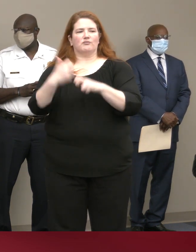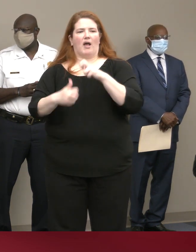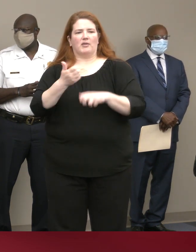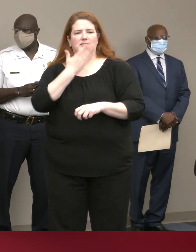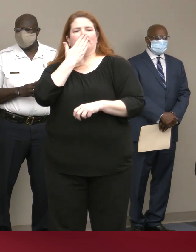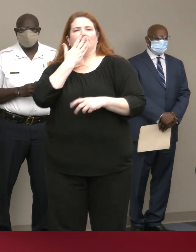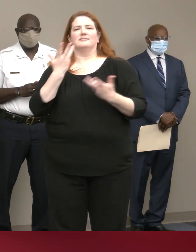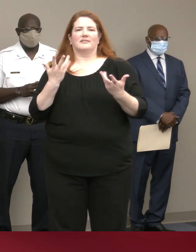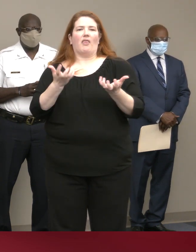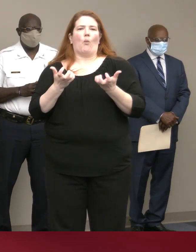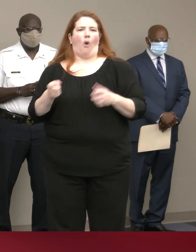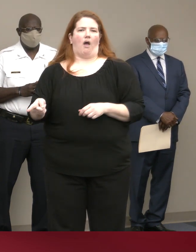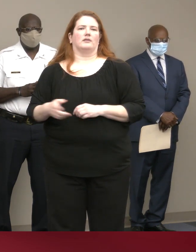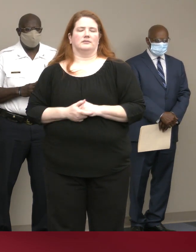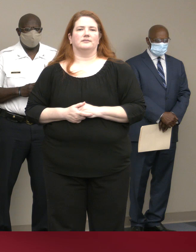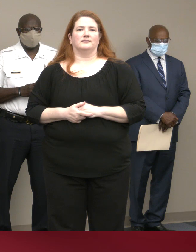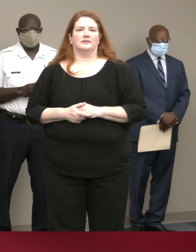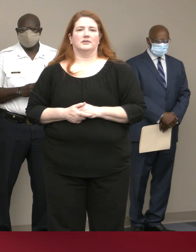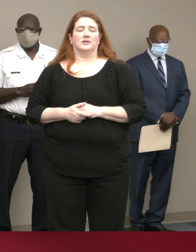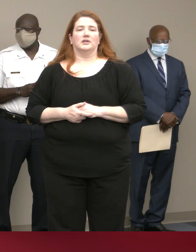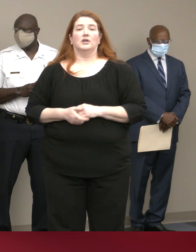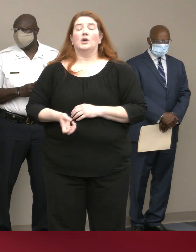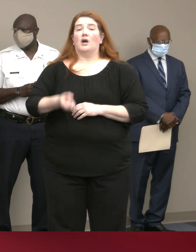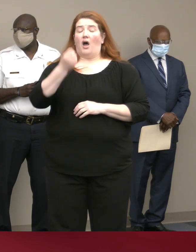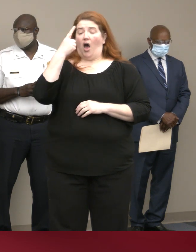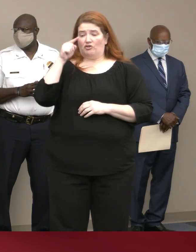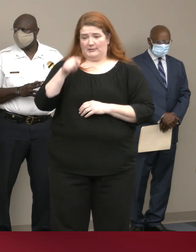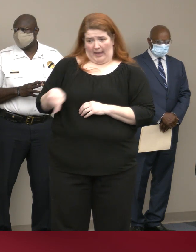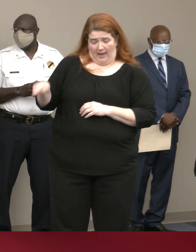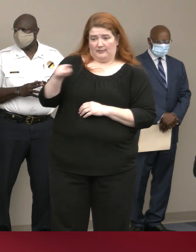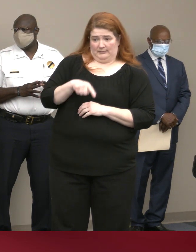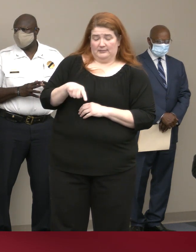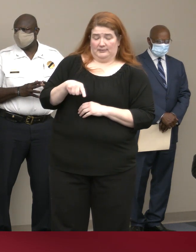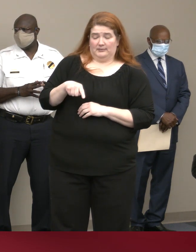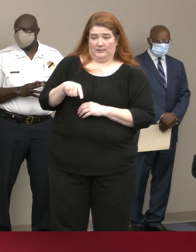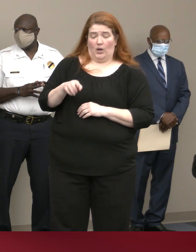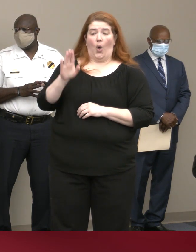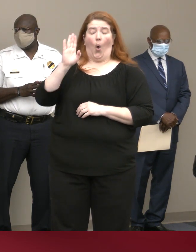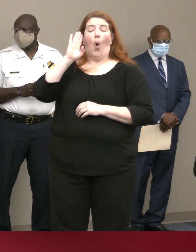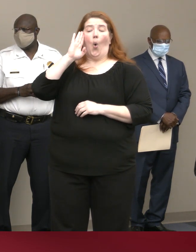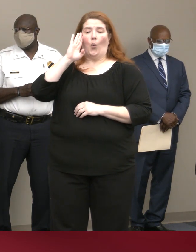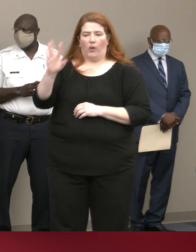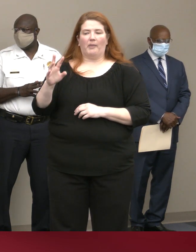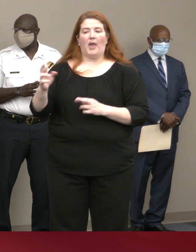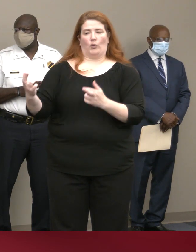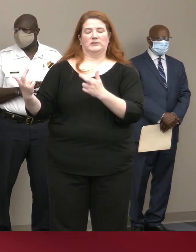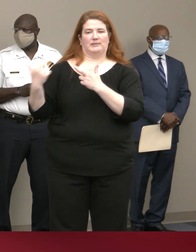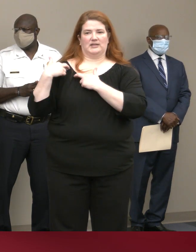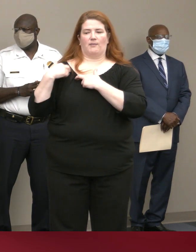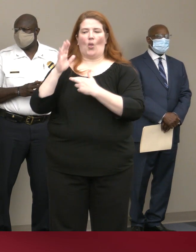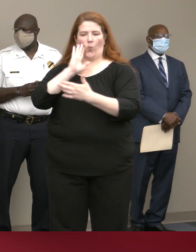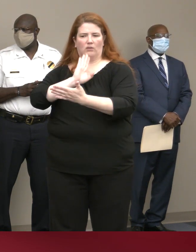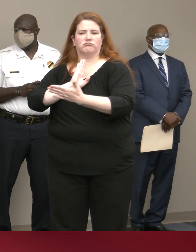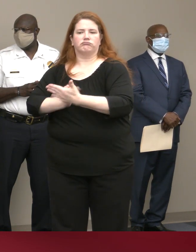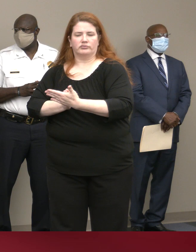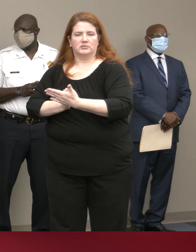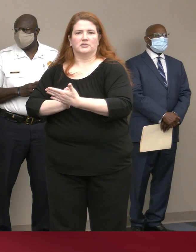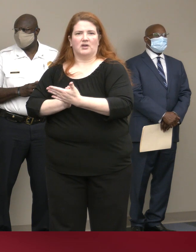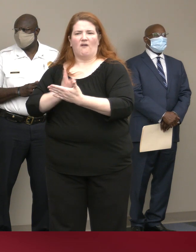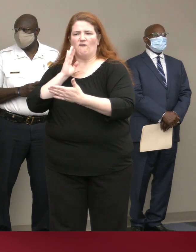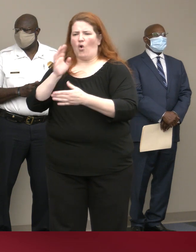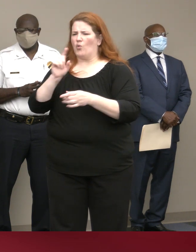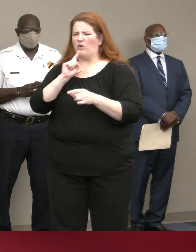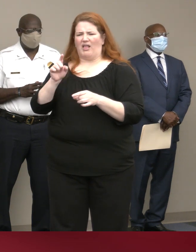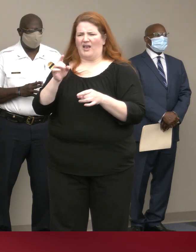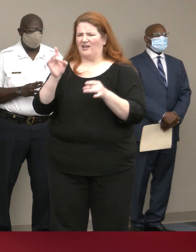So to everyone, understand that you will be held responsible for the senseless acts of violence. But